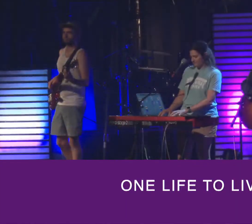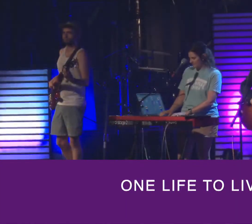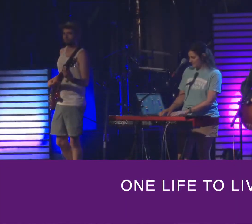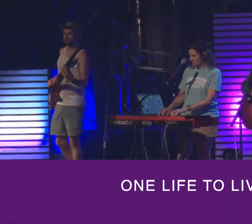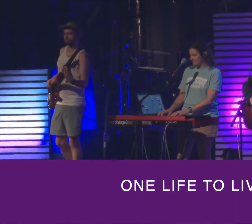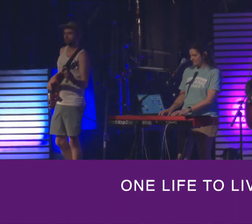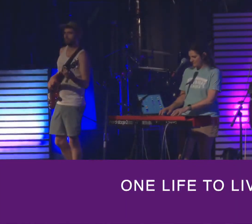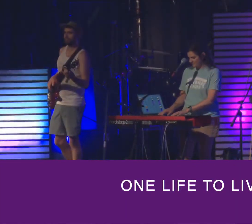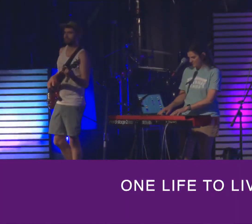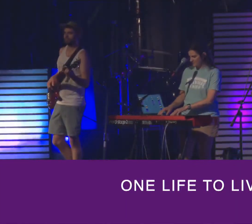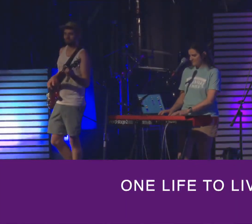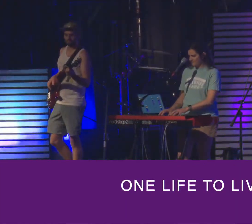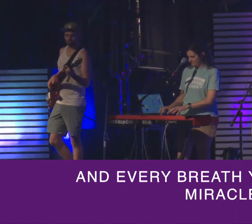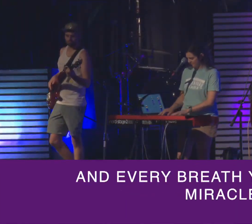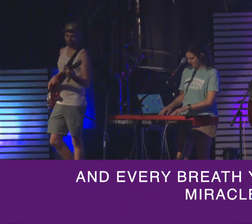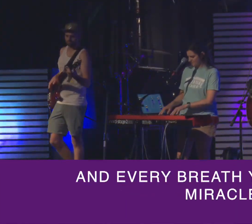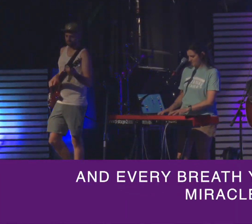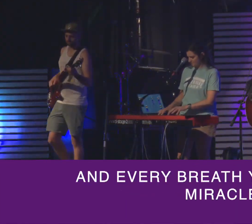Yeah,